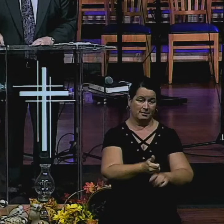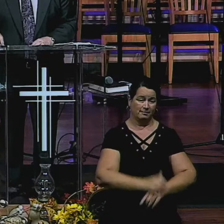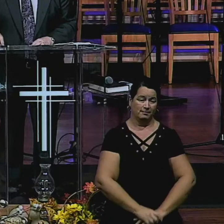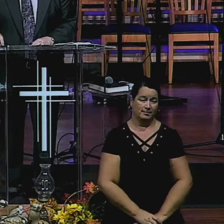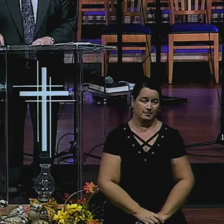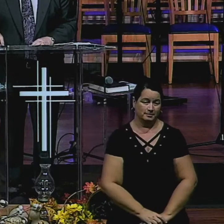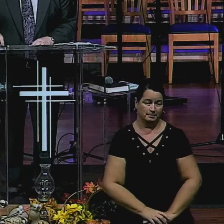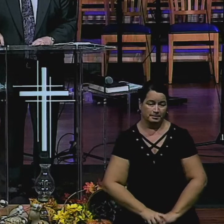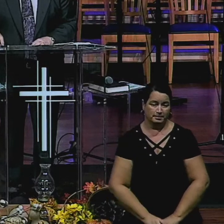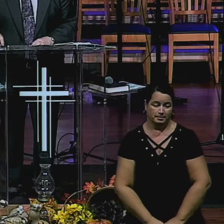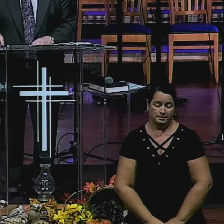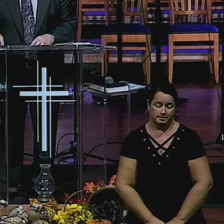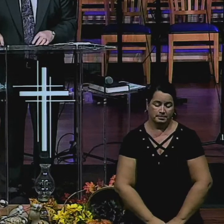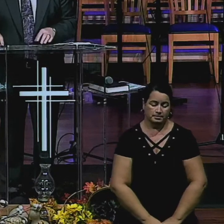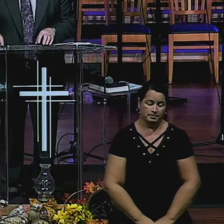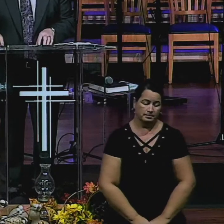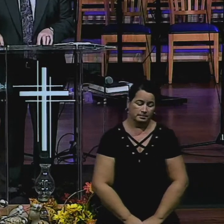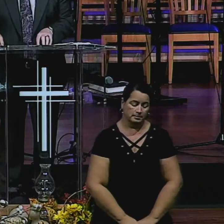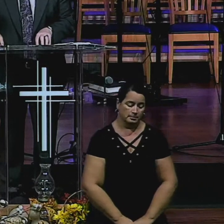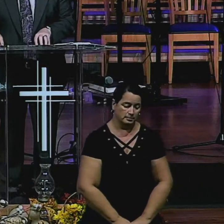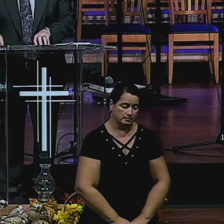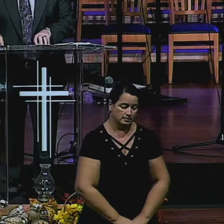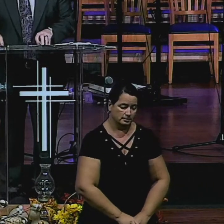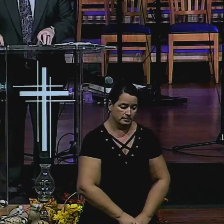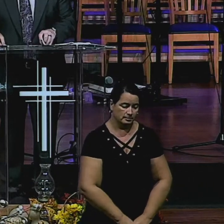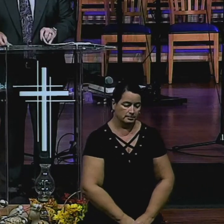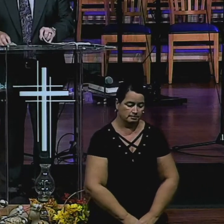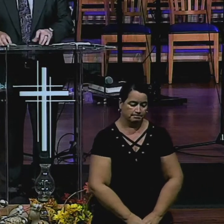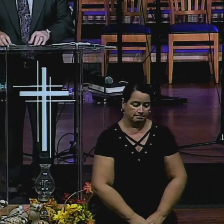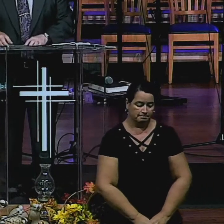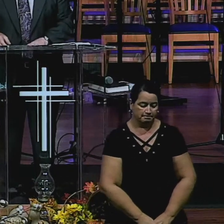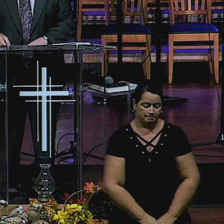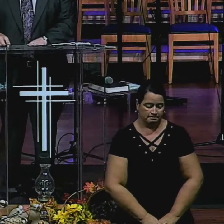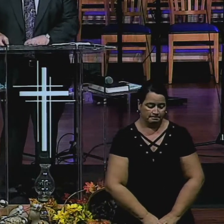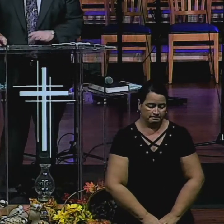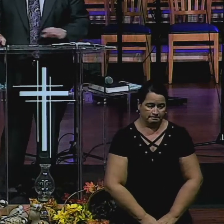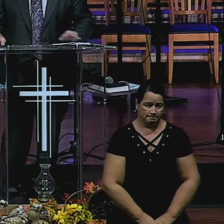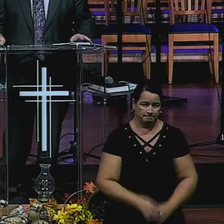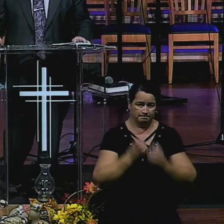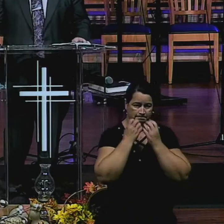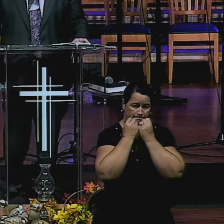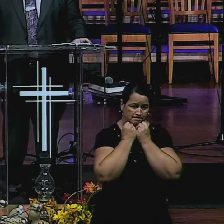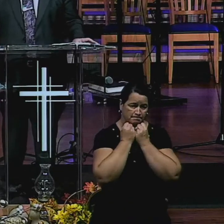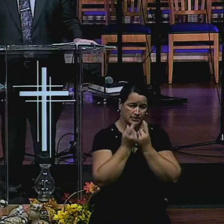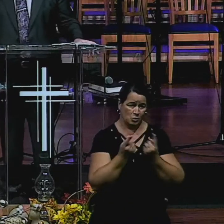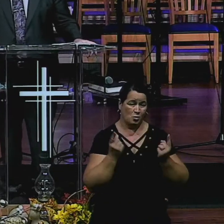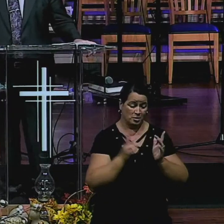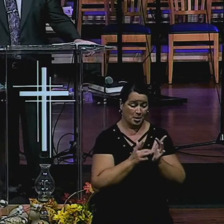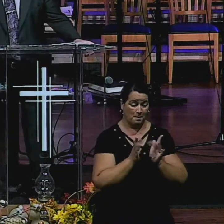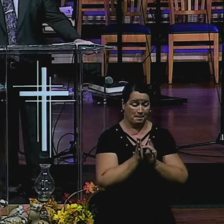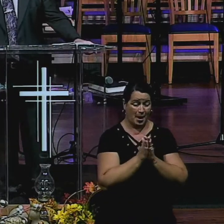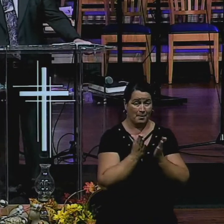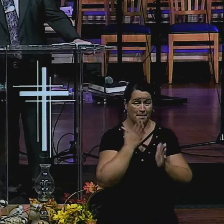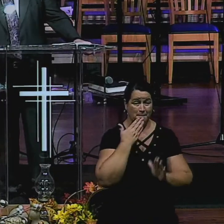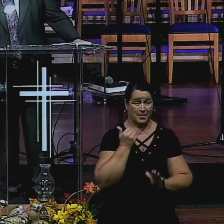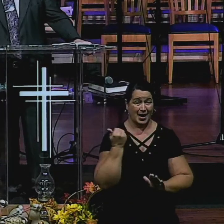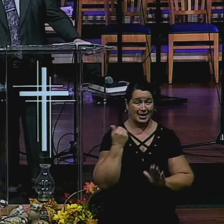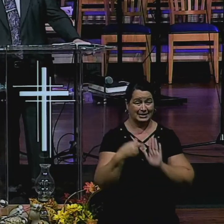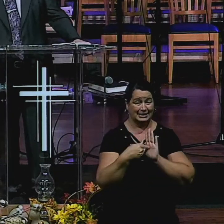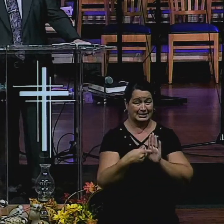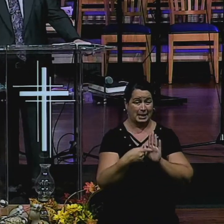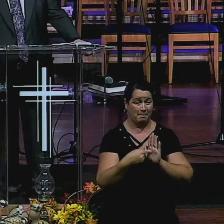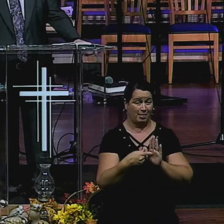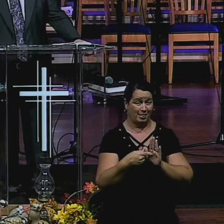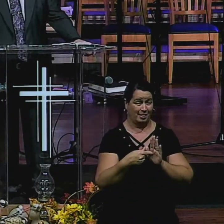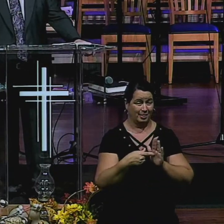King Jesus. So, dear ones, the Bible gives the best illustration of this that